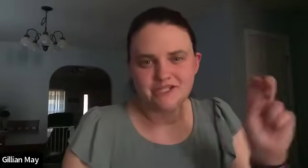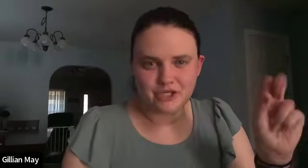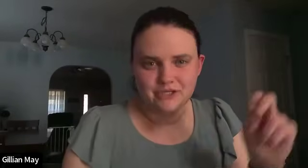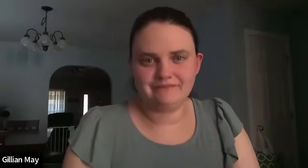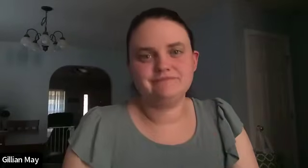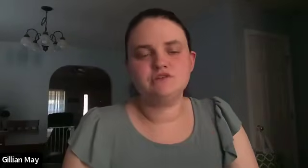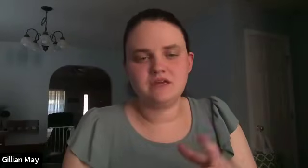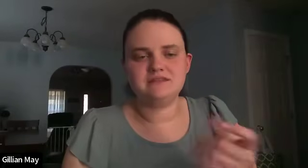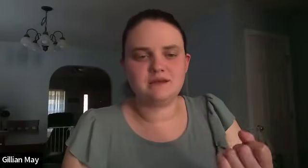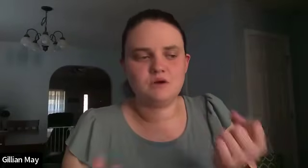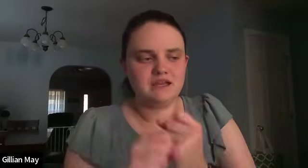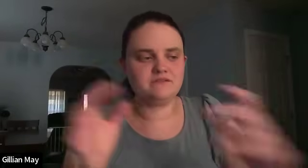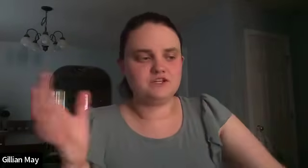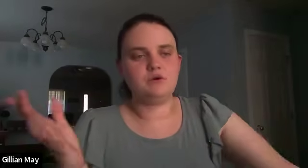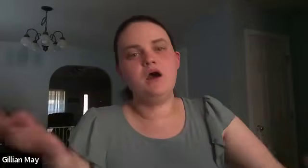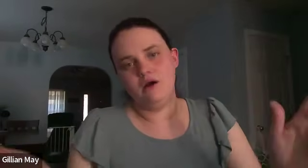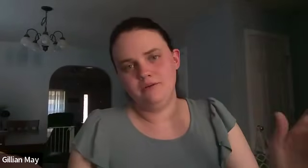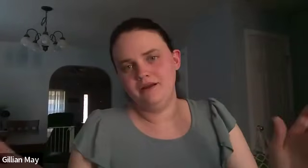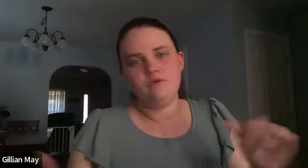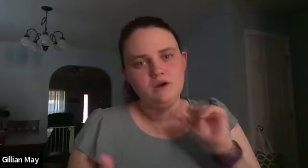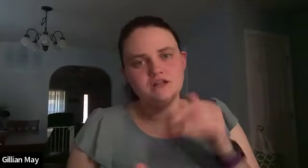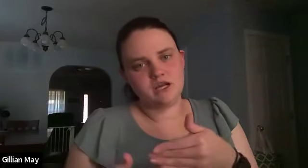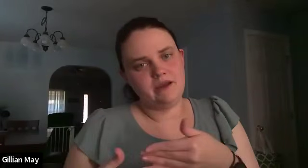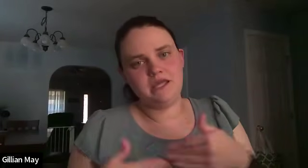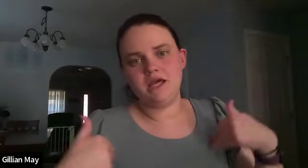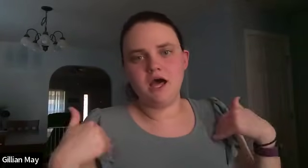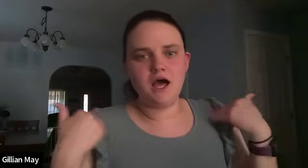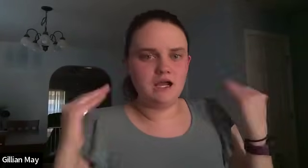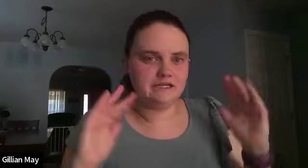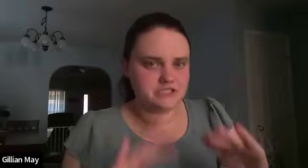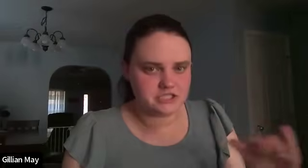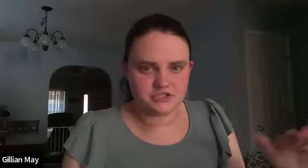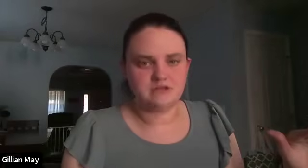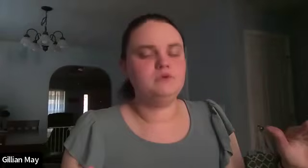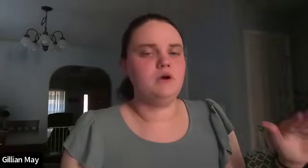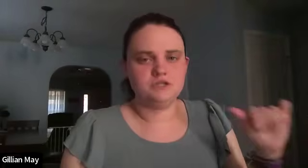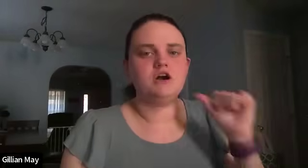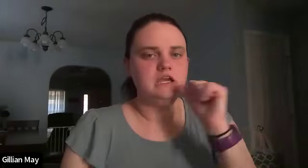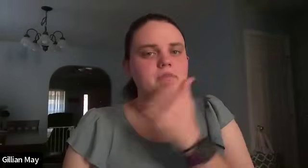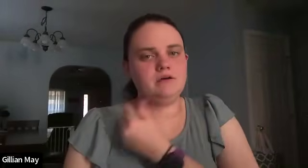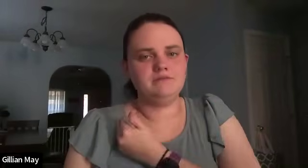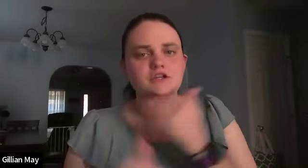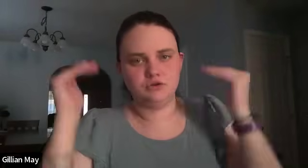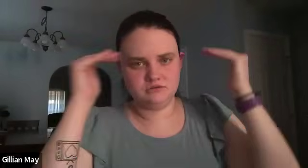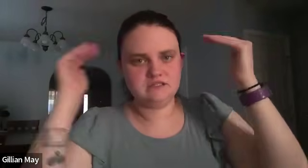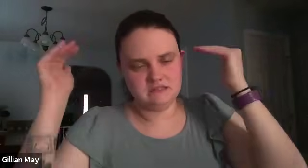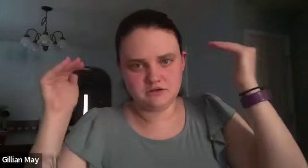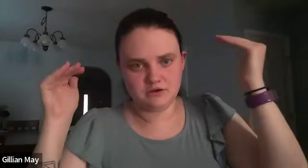age 30. So then someone can get the visual, oh, we're not talking about young little children. No, we're talking about adult sons and